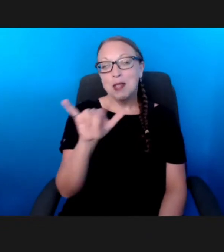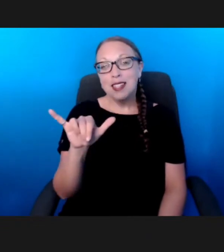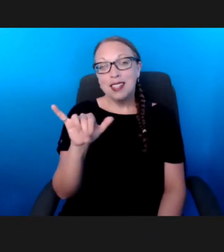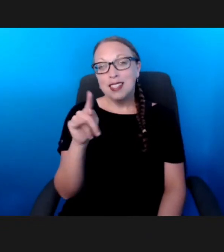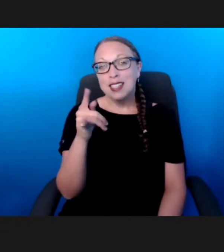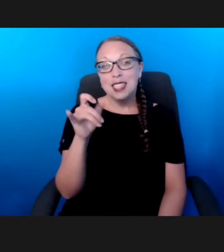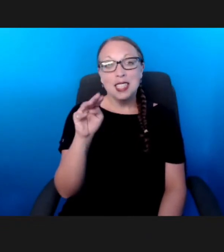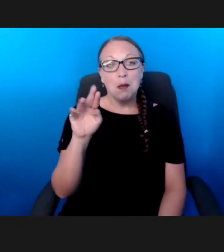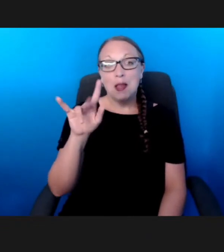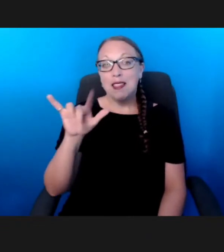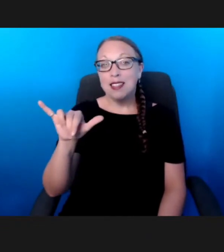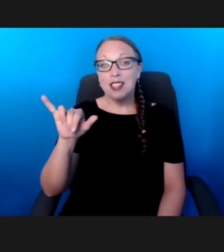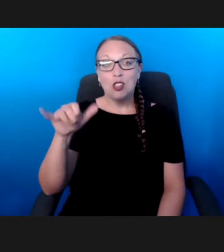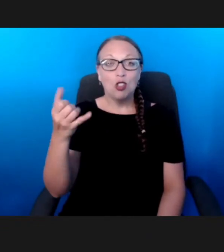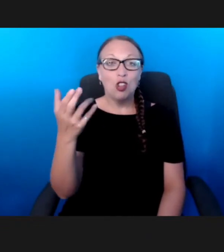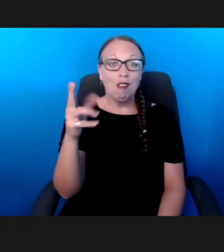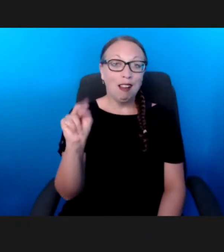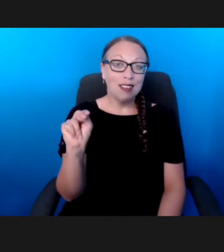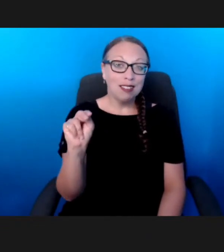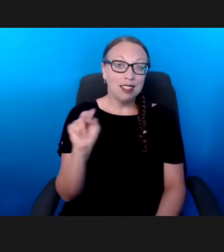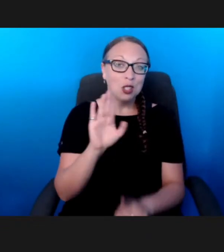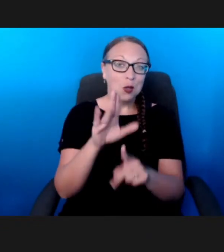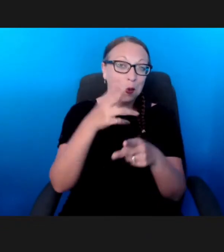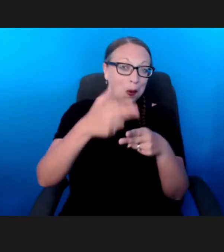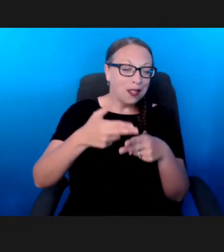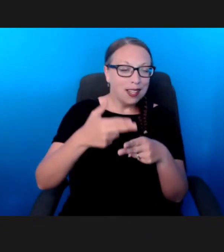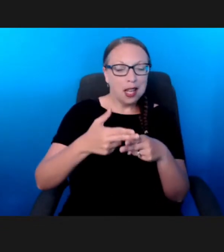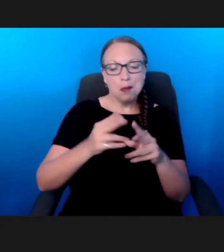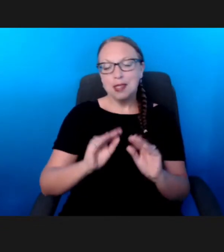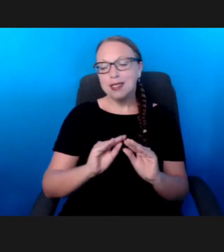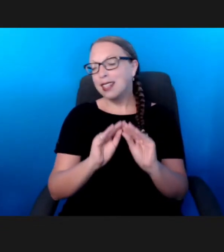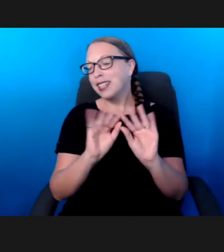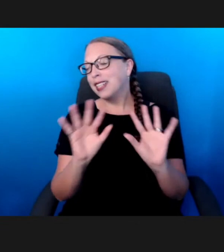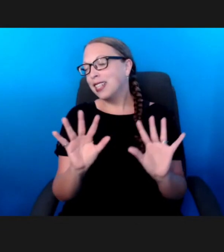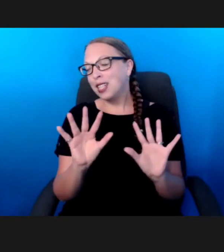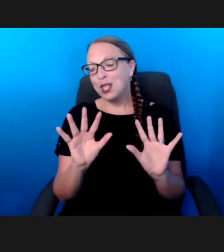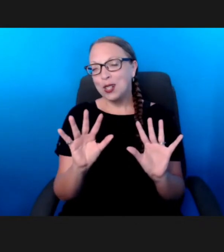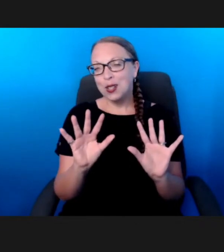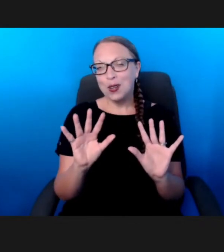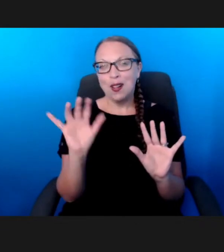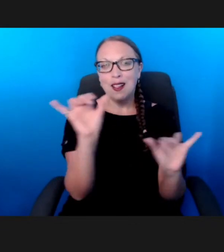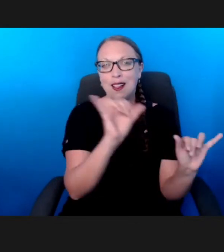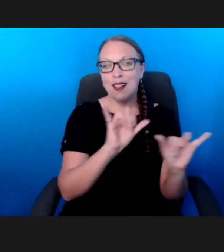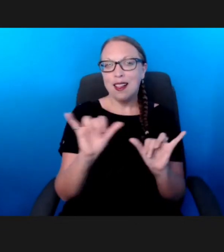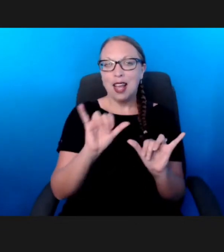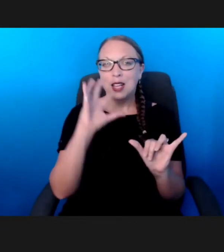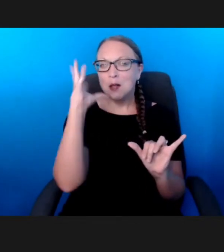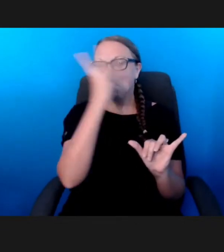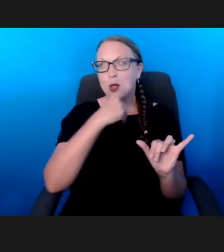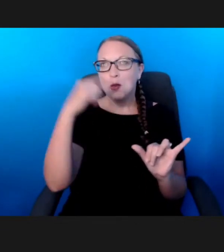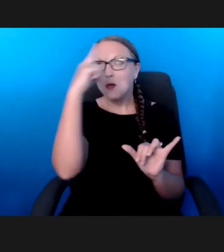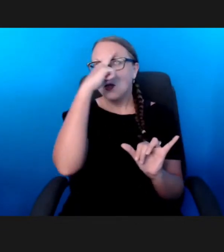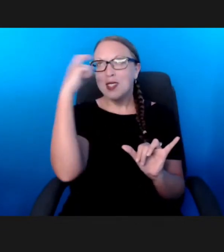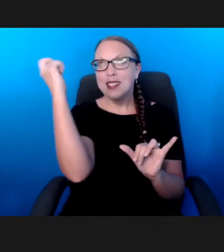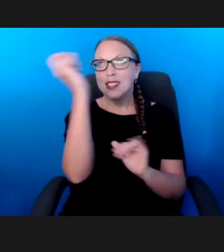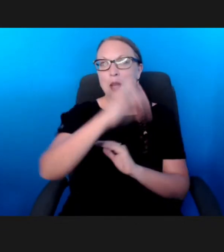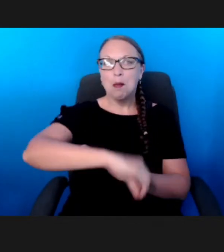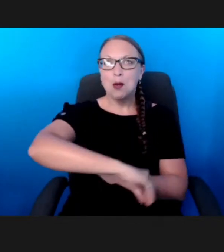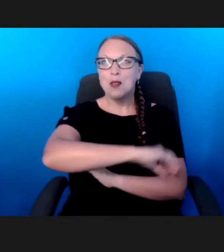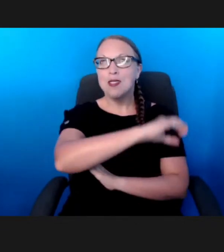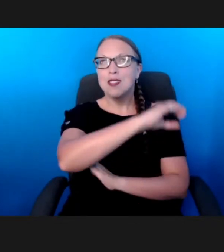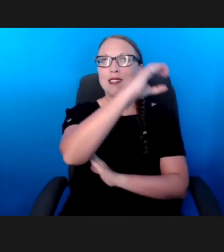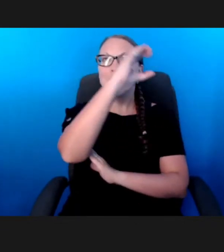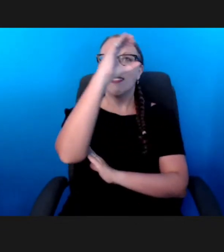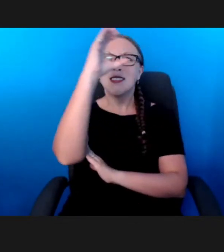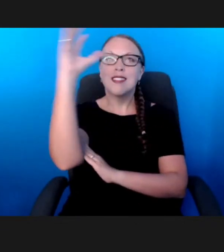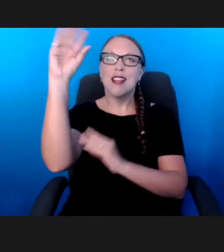Timothy John. Your name is as clear as solstice's light, the 15th midday